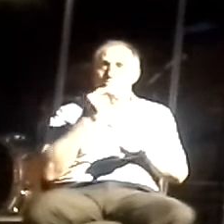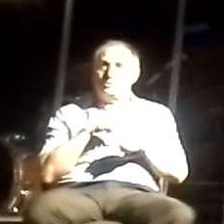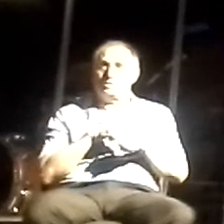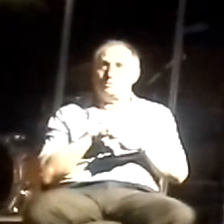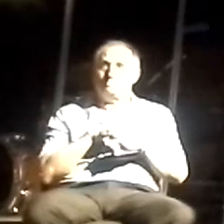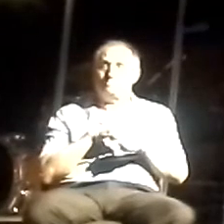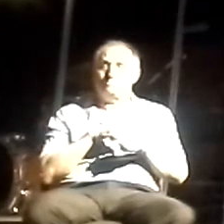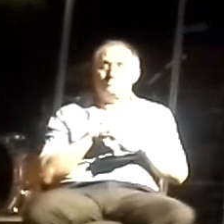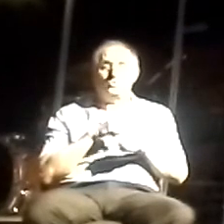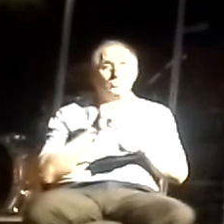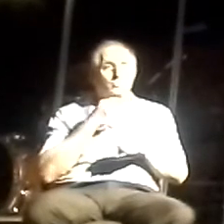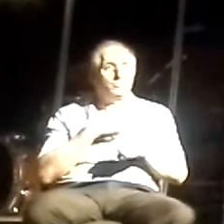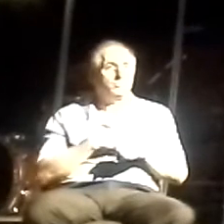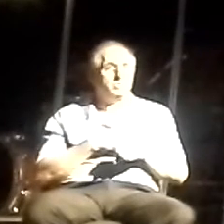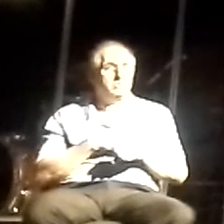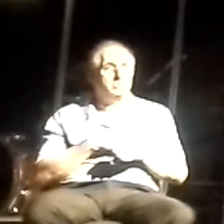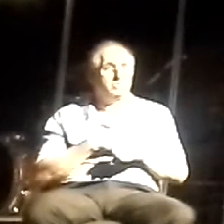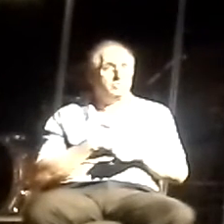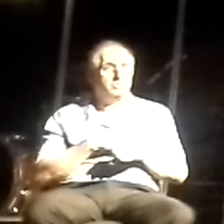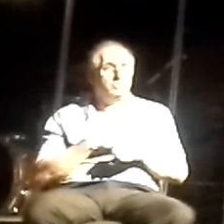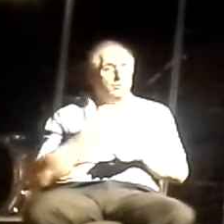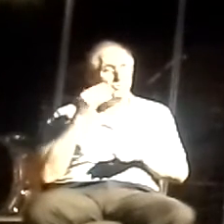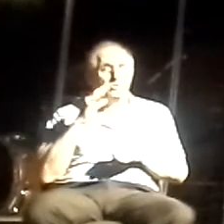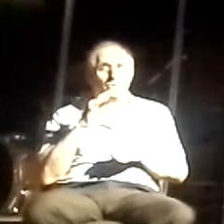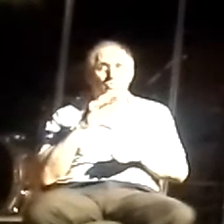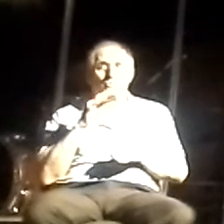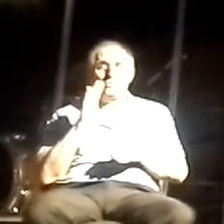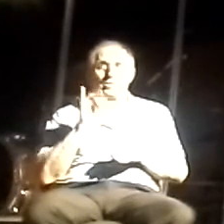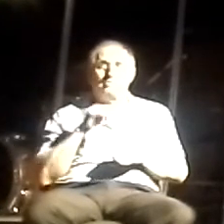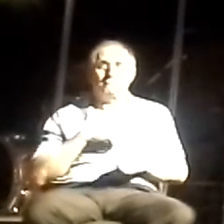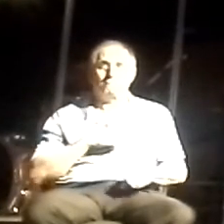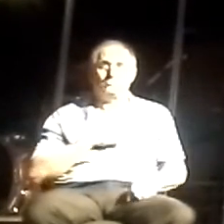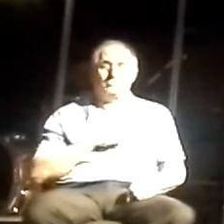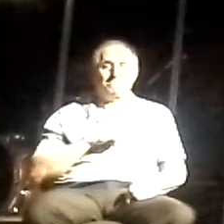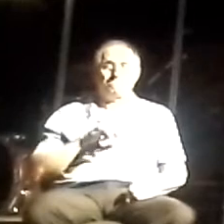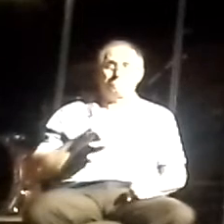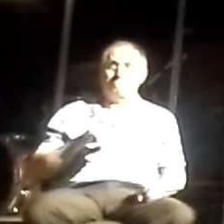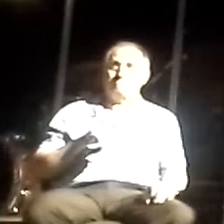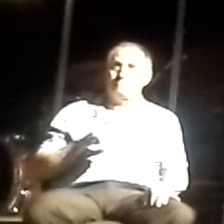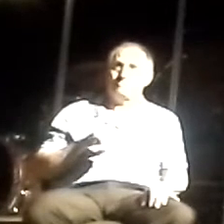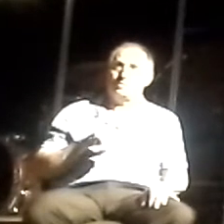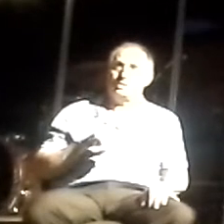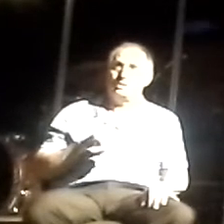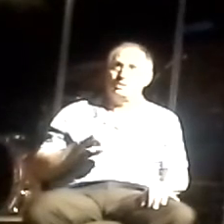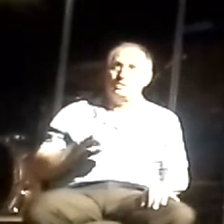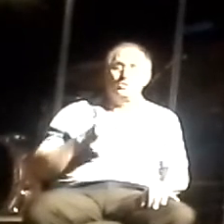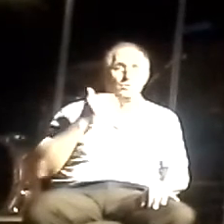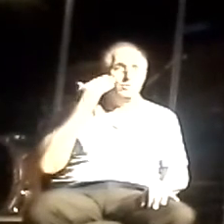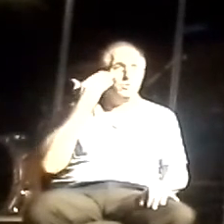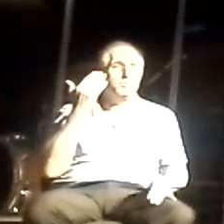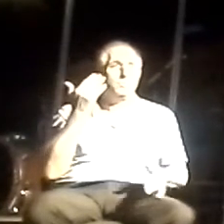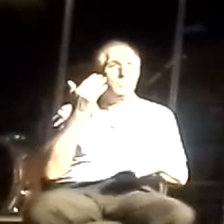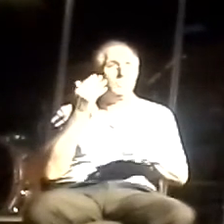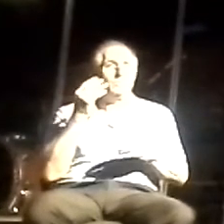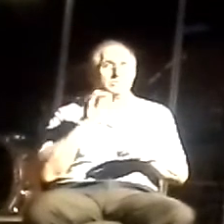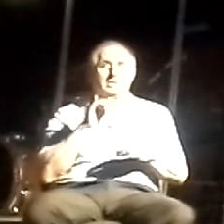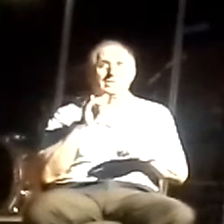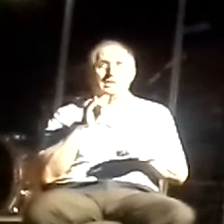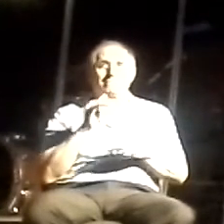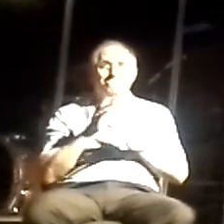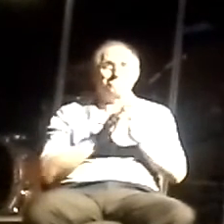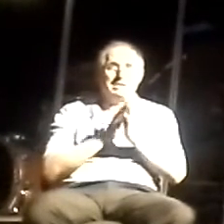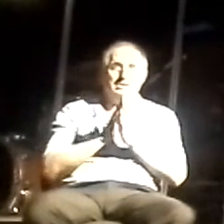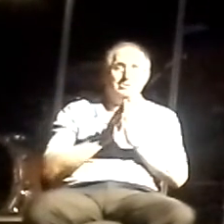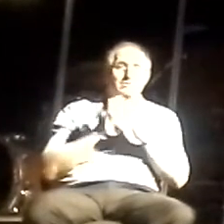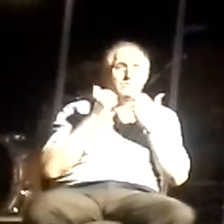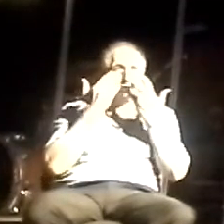him. See, you don't know that regret yet. You don't want to know what it's like to have a mixture of passion